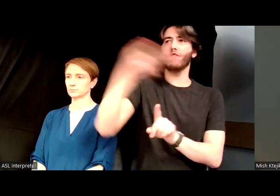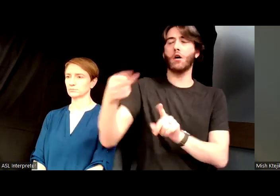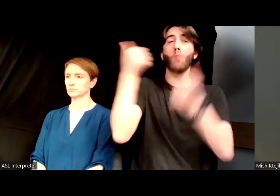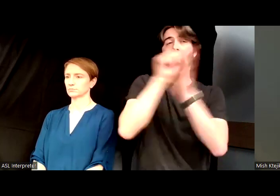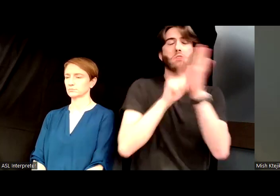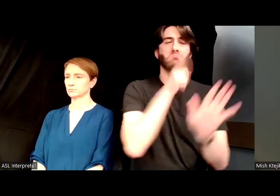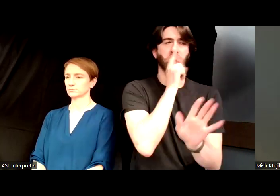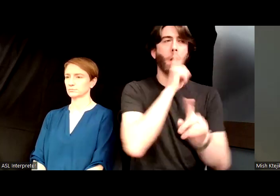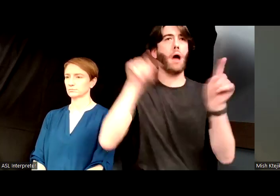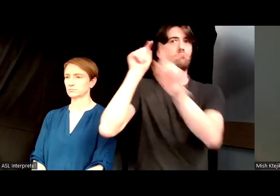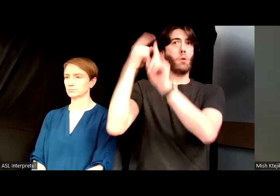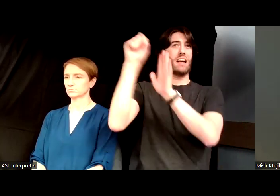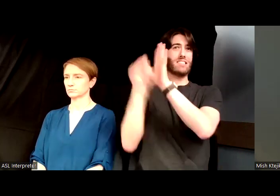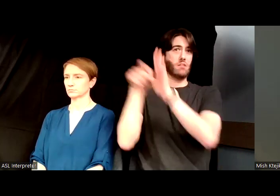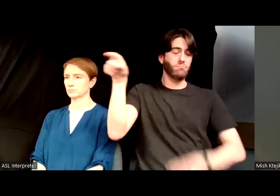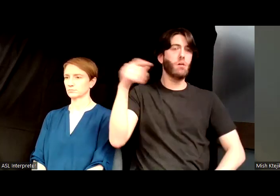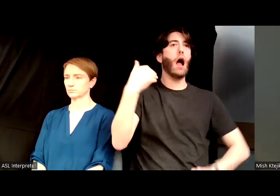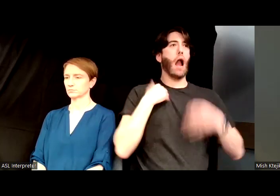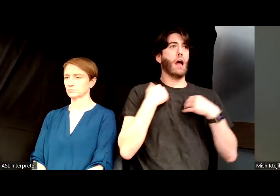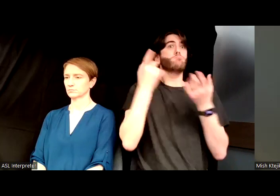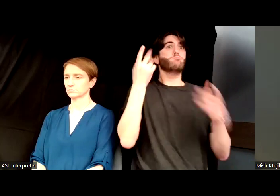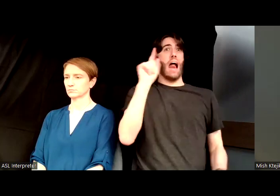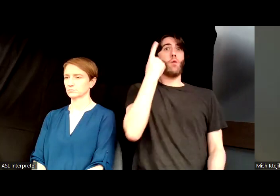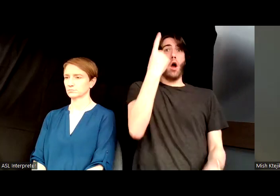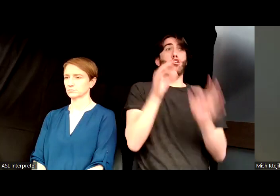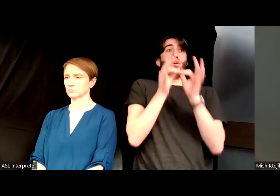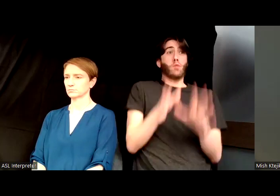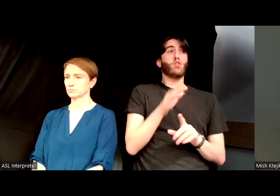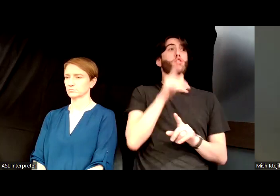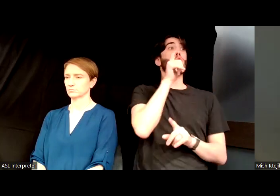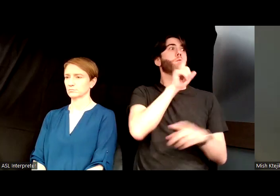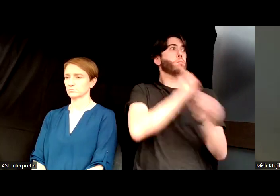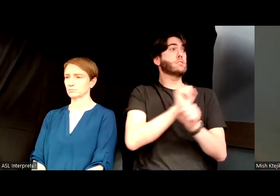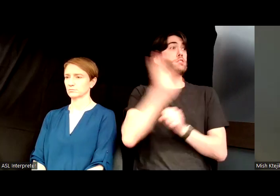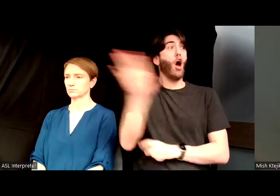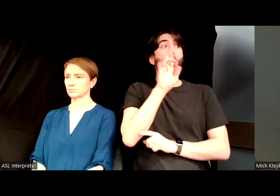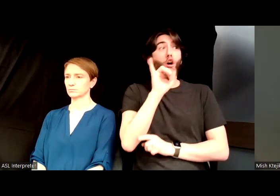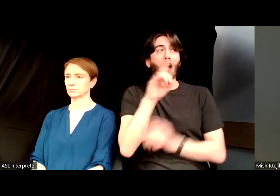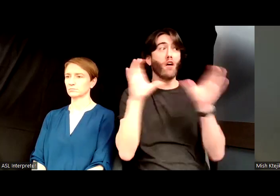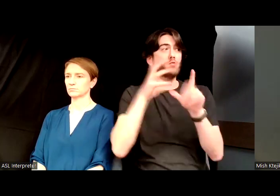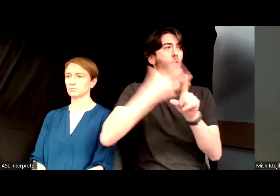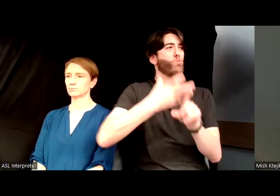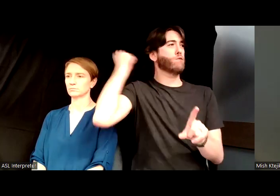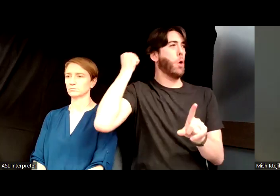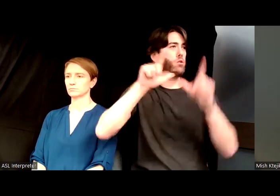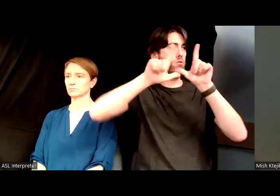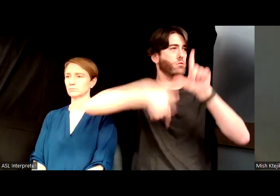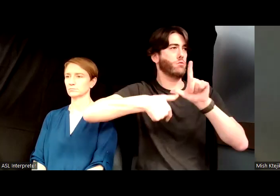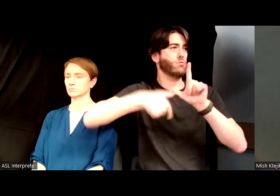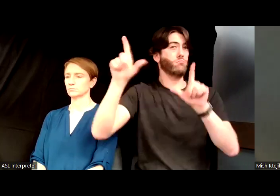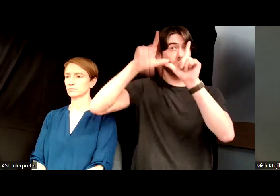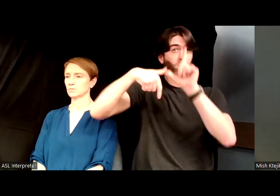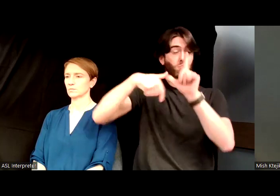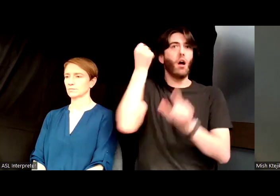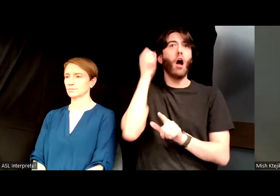it was a state committee for deaf and hard of hearing. I'm not gonna think of it, it was in it for a different state. And there was one interpreter who was